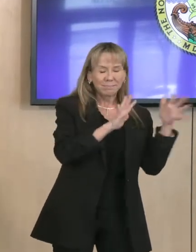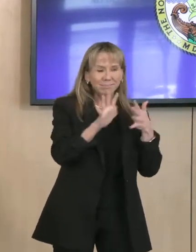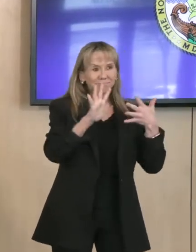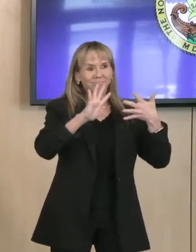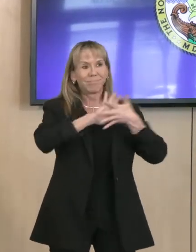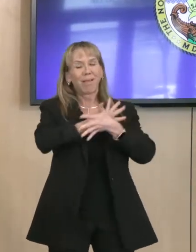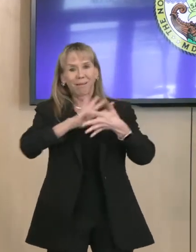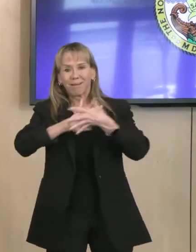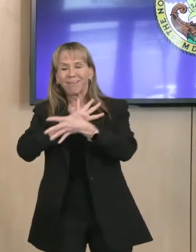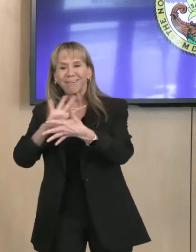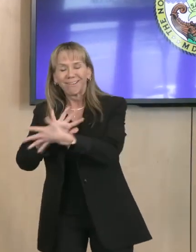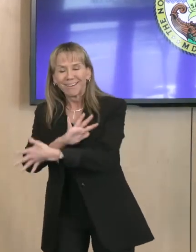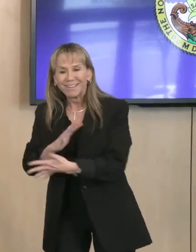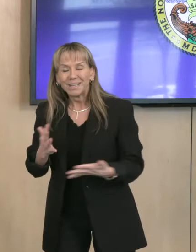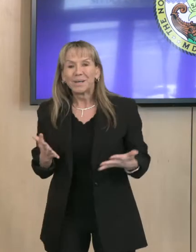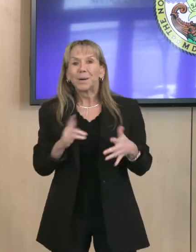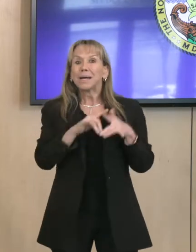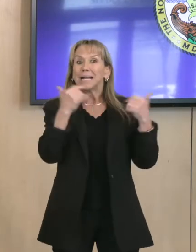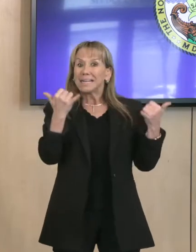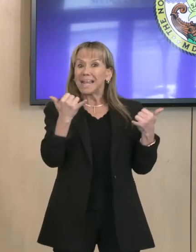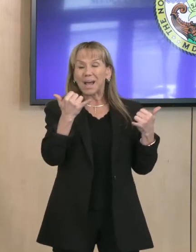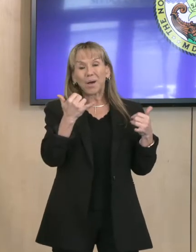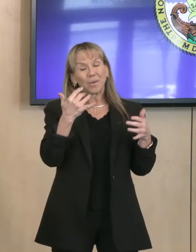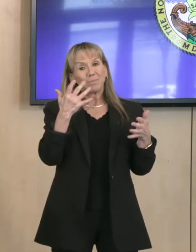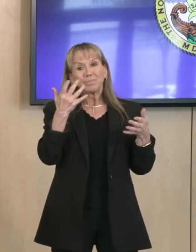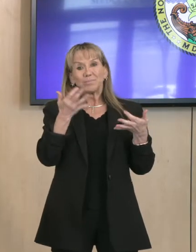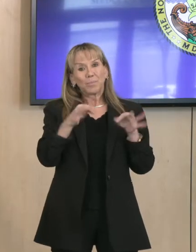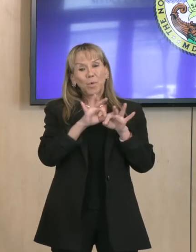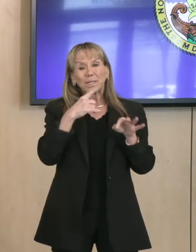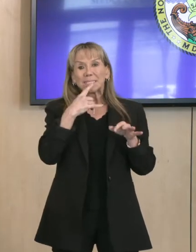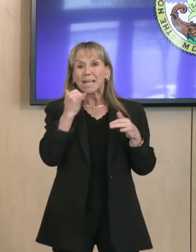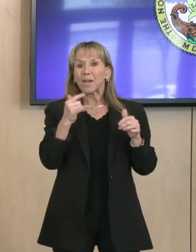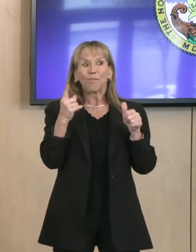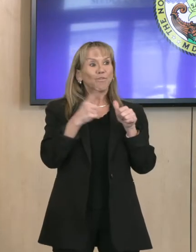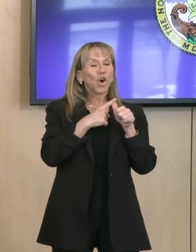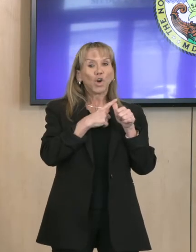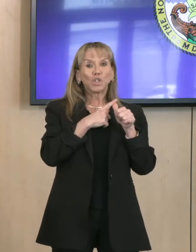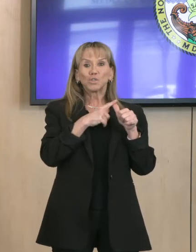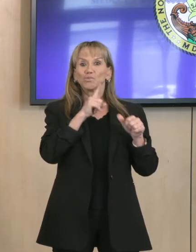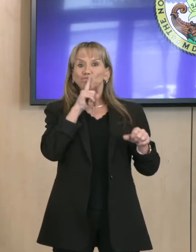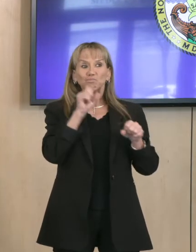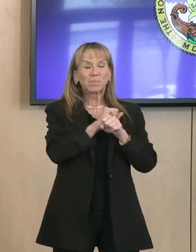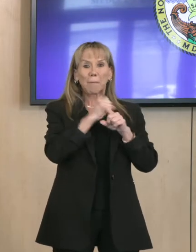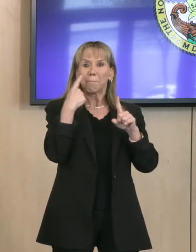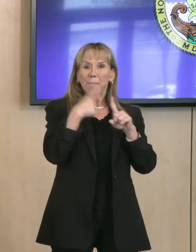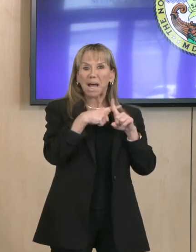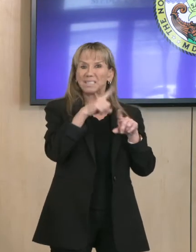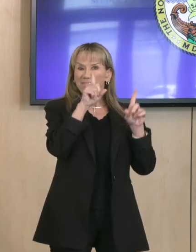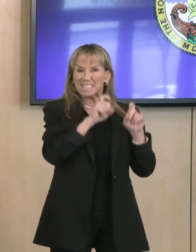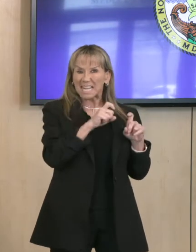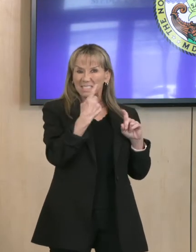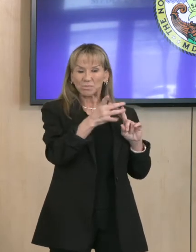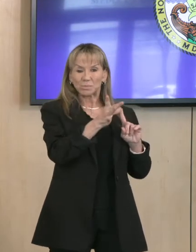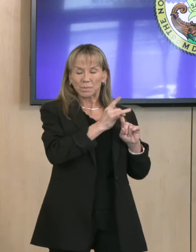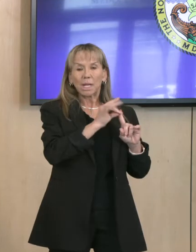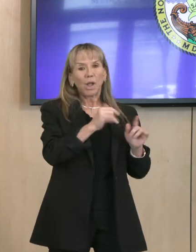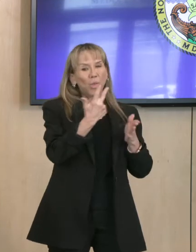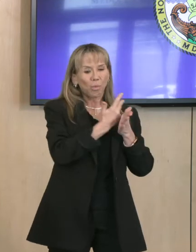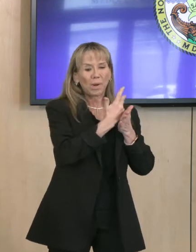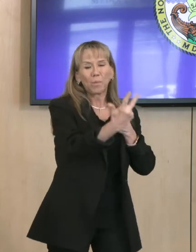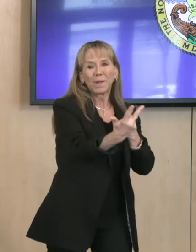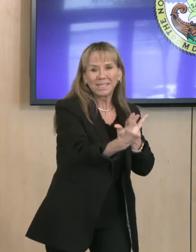is important to note we are just 3 weeks out from our first positive test. We are not yet 2 weeks out from the stay-at-home